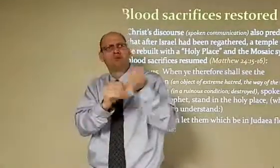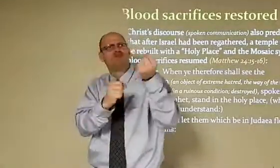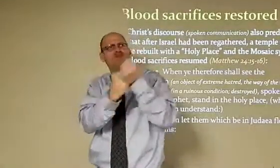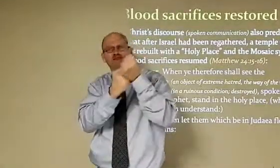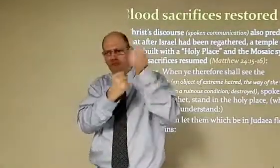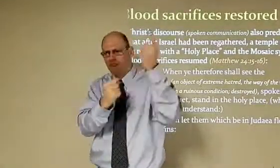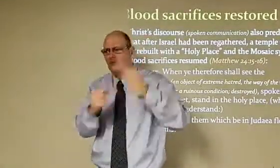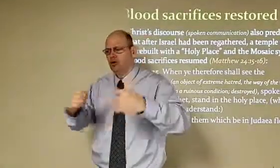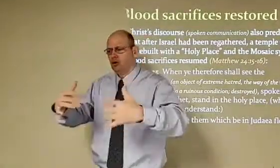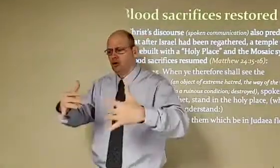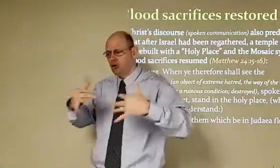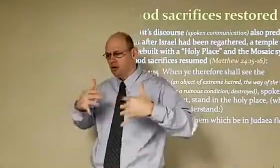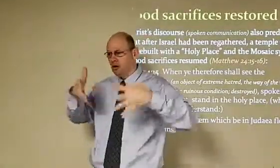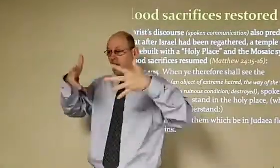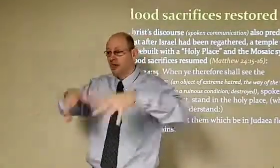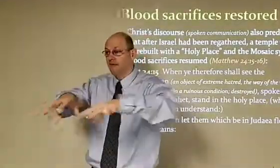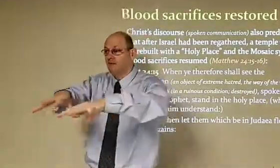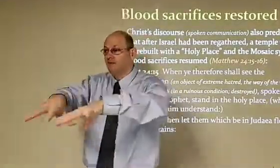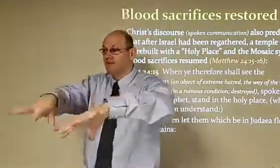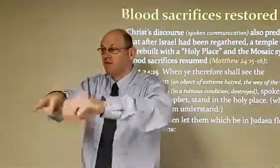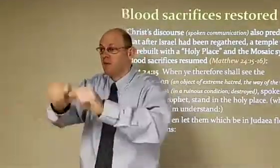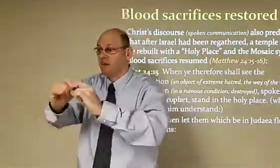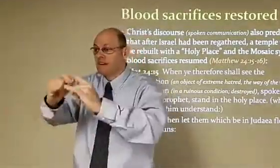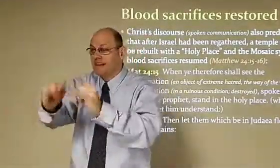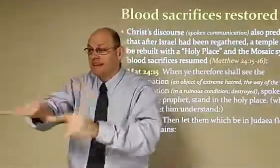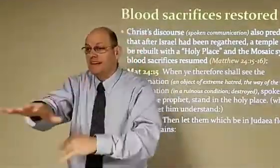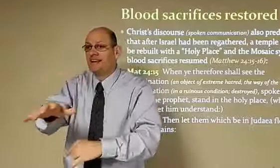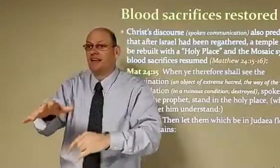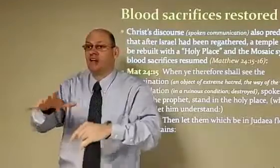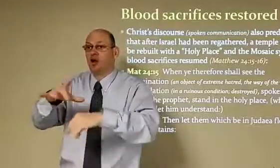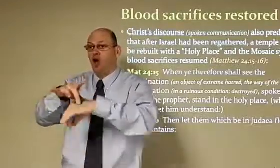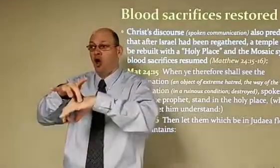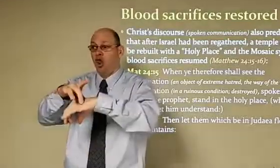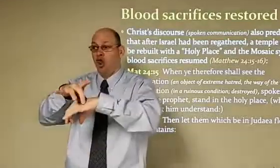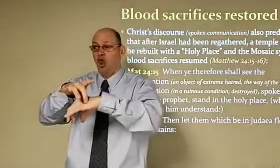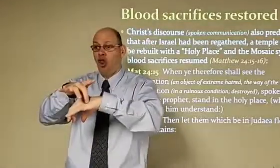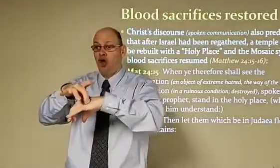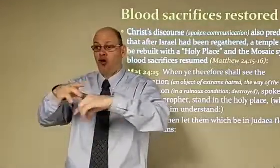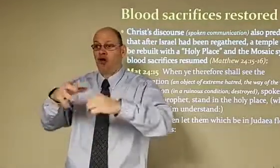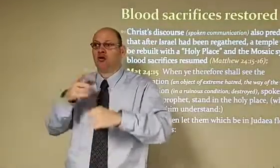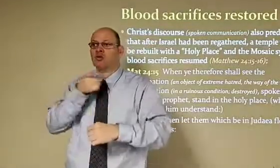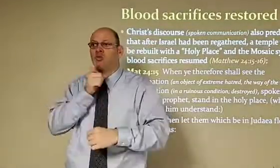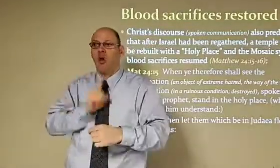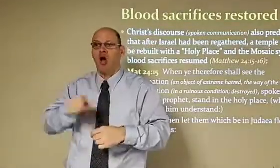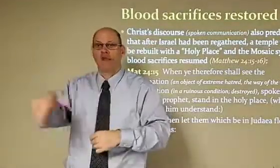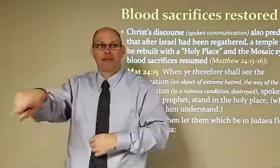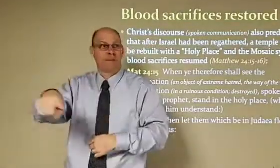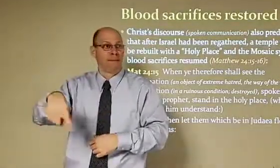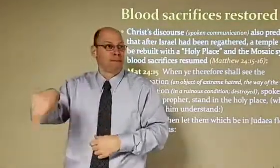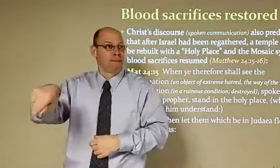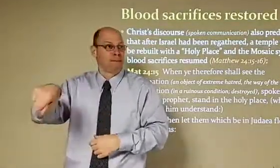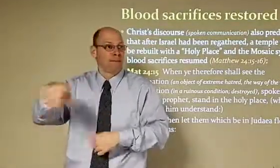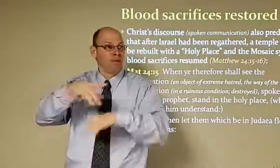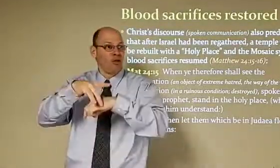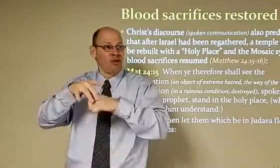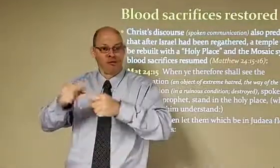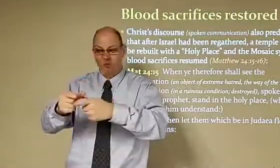And God said, okay, who those believe, let them stand outside. And they're just going to swallow